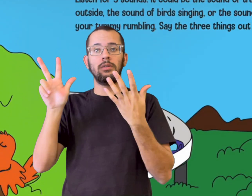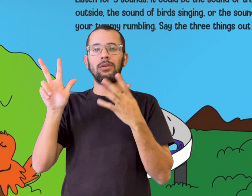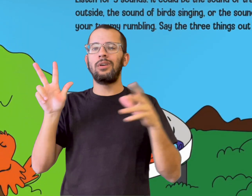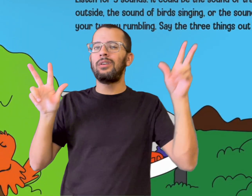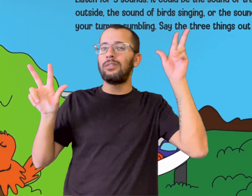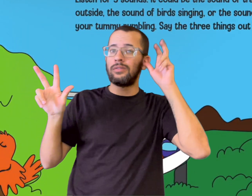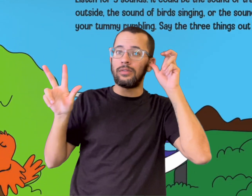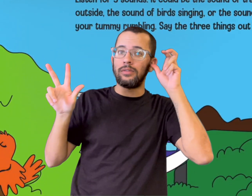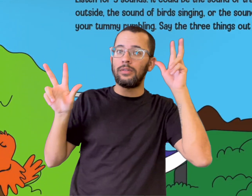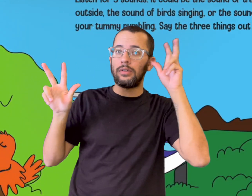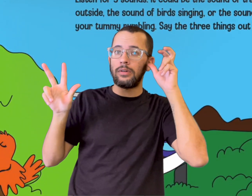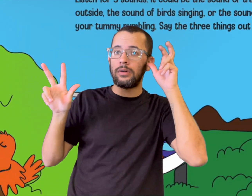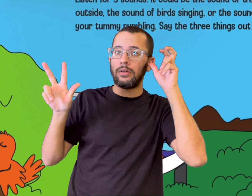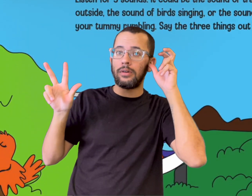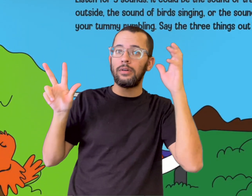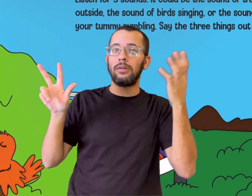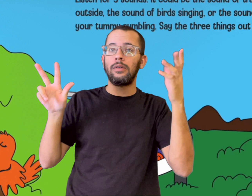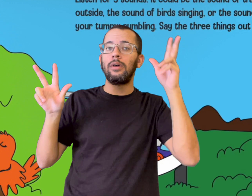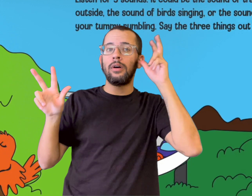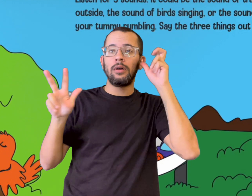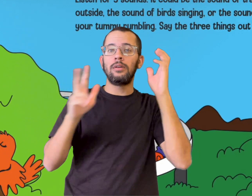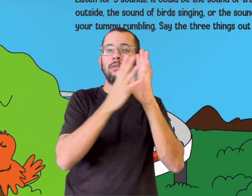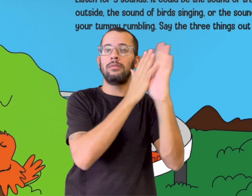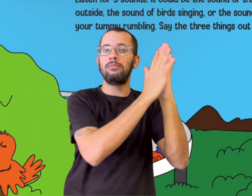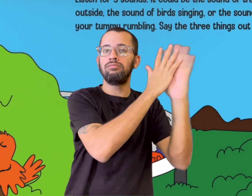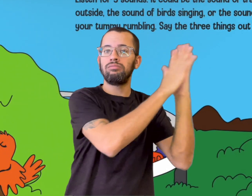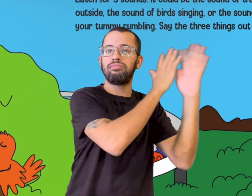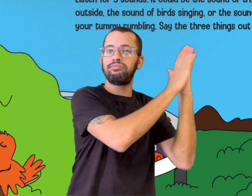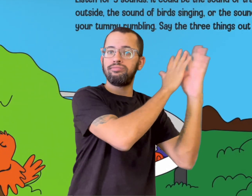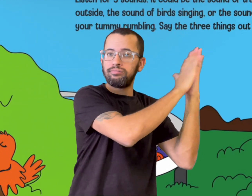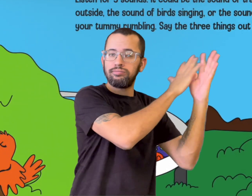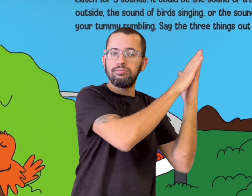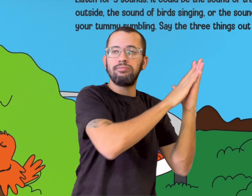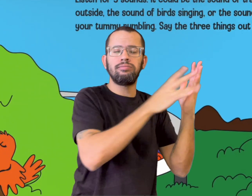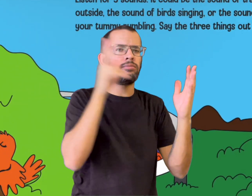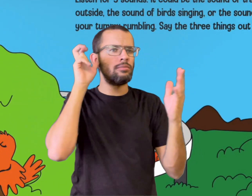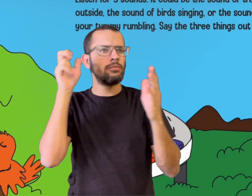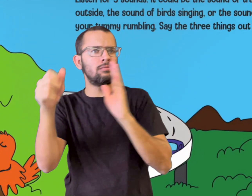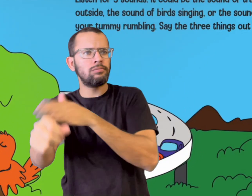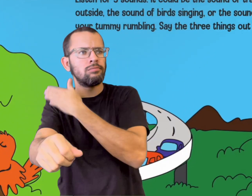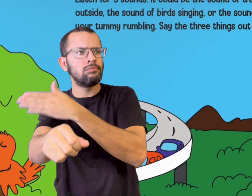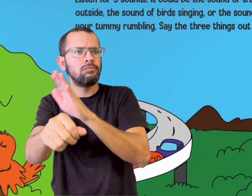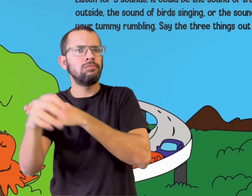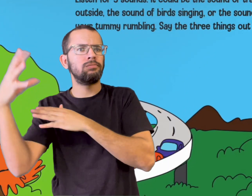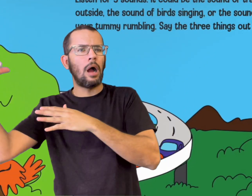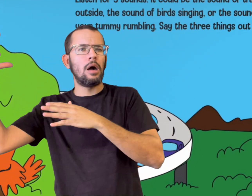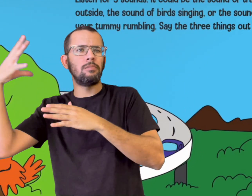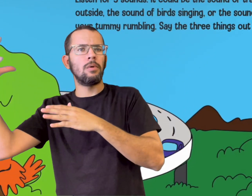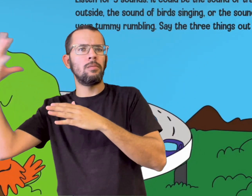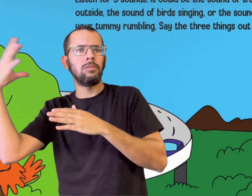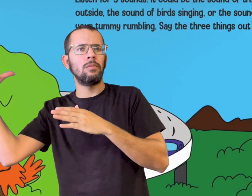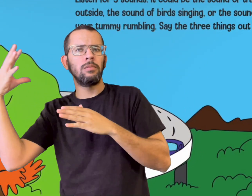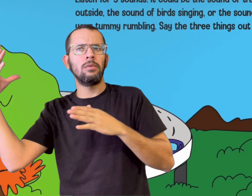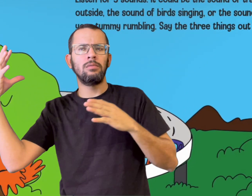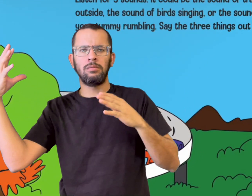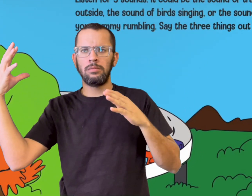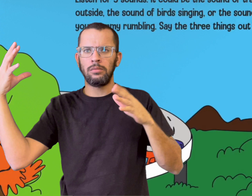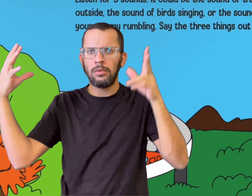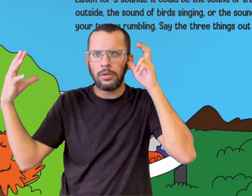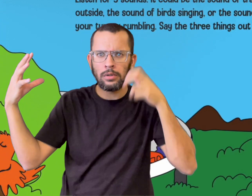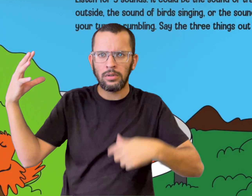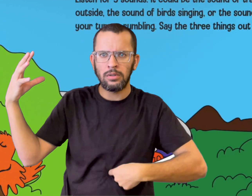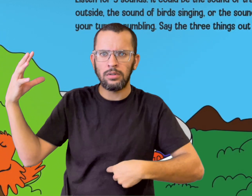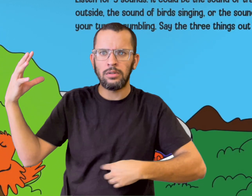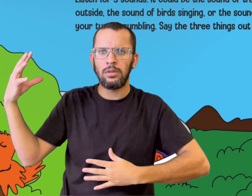Listen for 3 sounds. It could be the sound of traffic outside, the sounds of birds singing, or the sound of your tummy